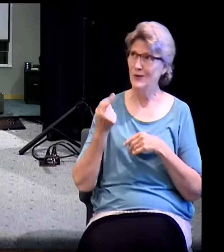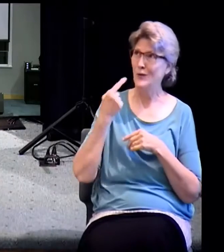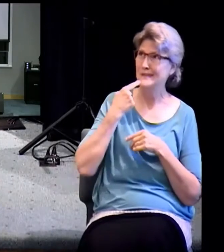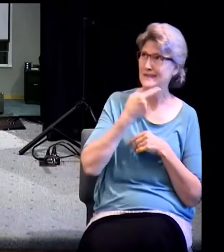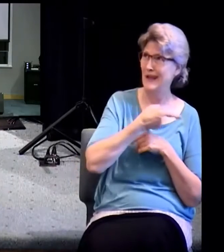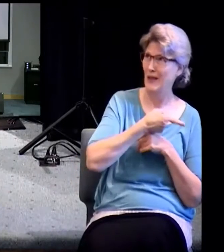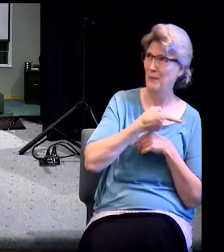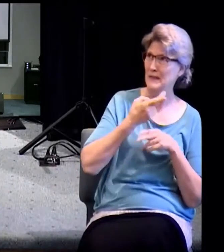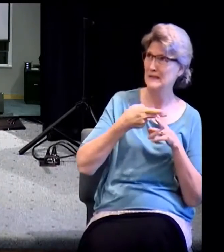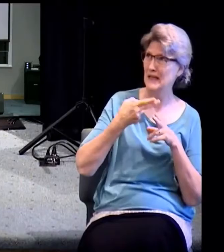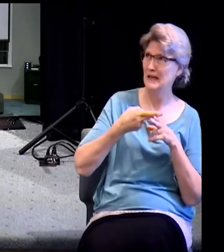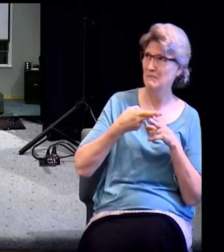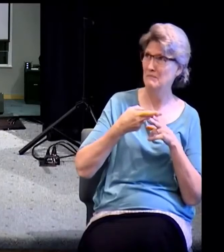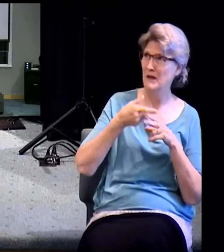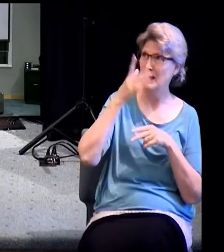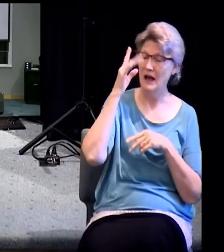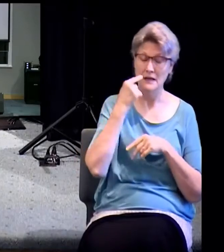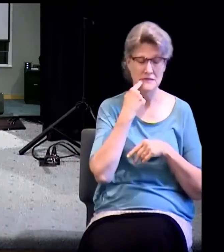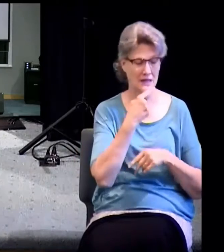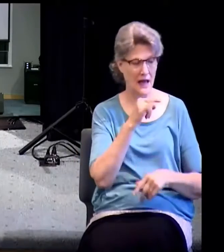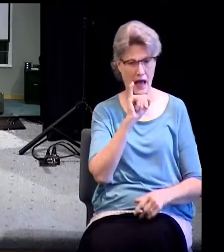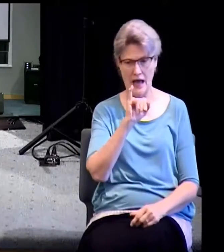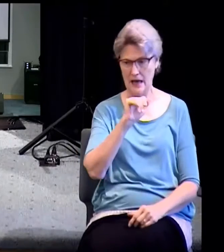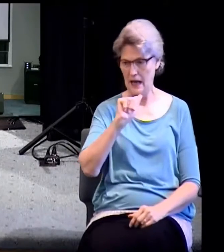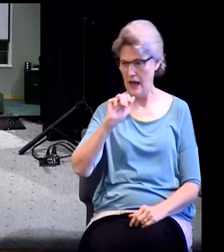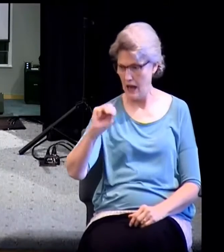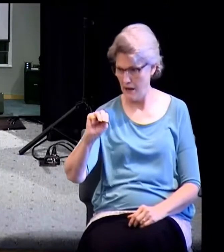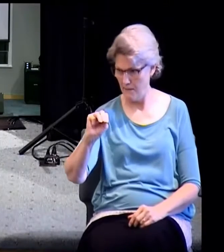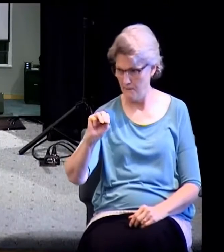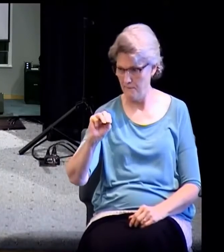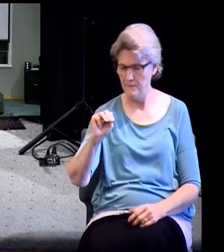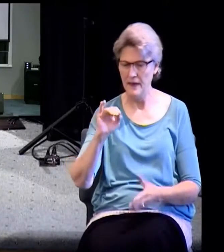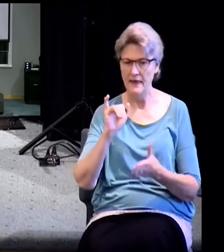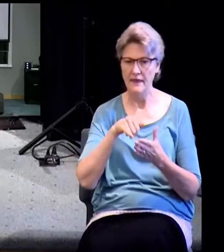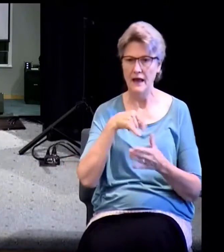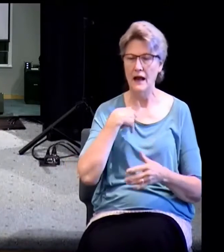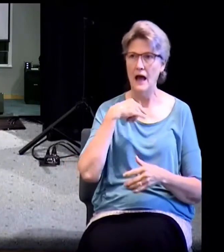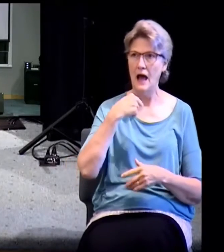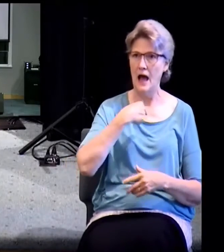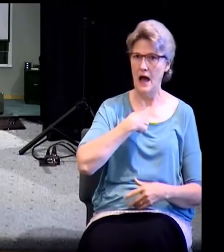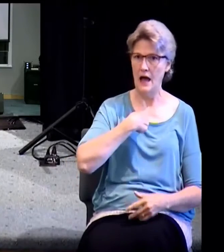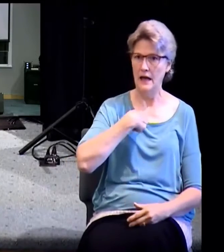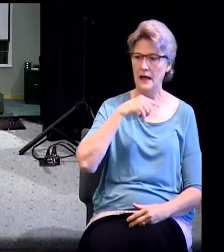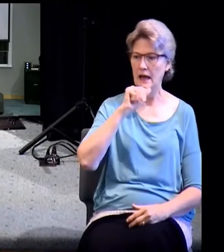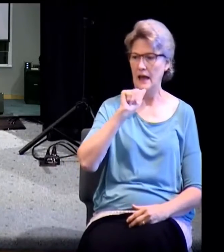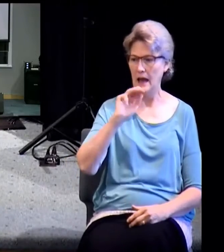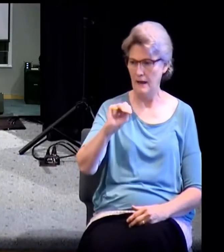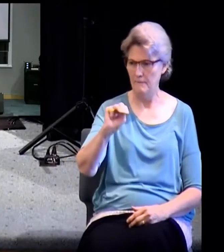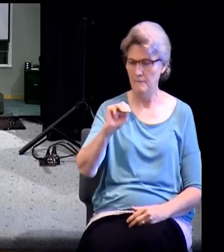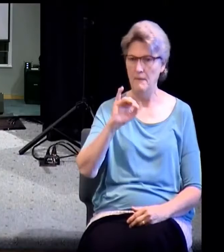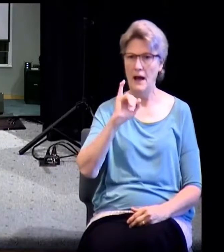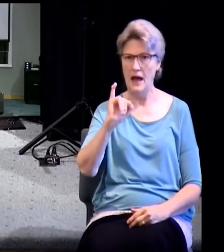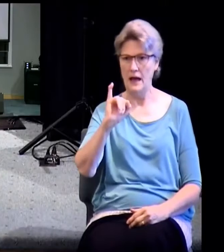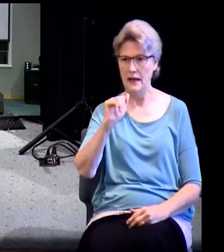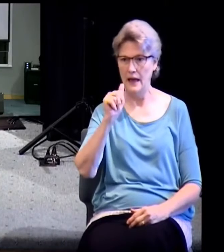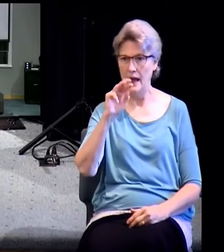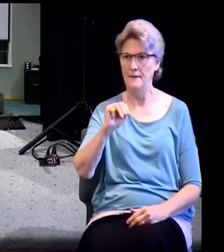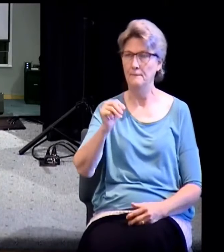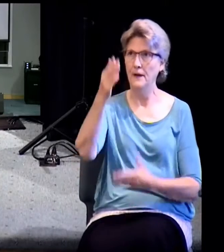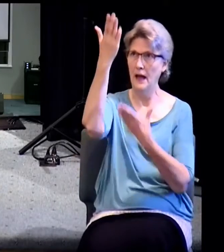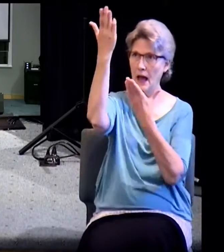am that I am. And he said, thus shalt thou say unto the children of Israel, I